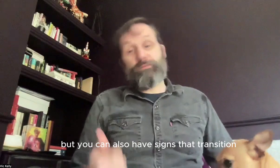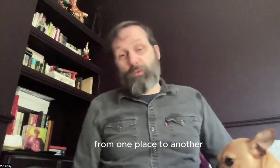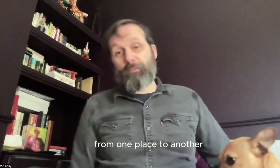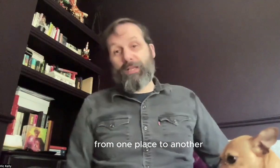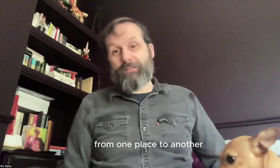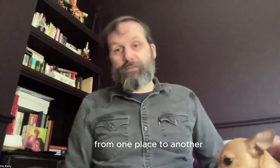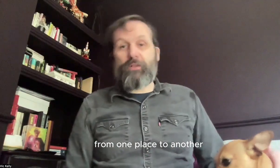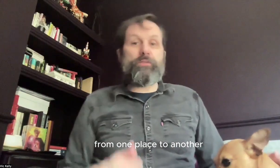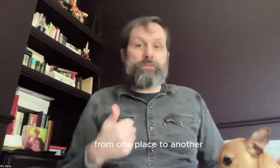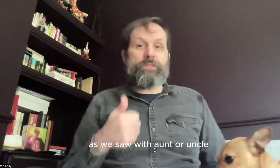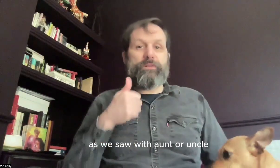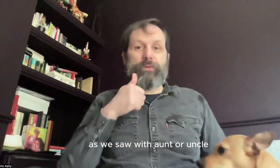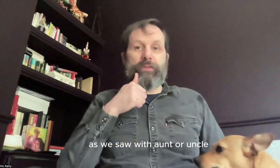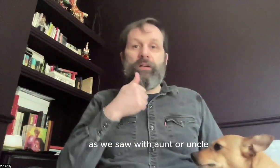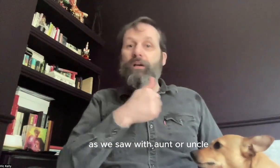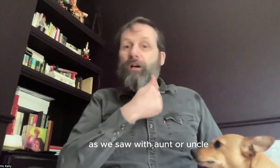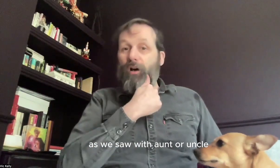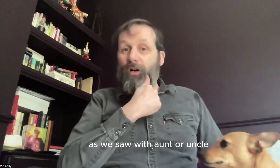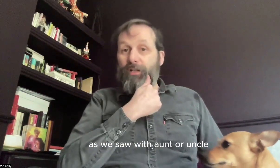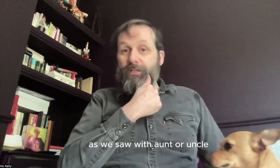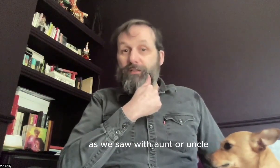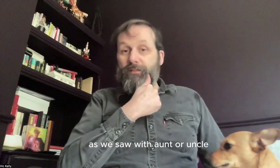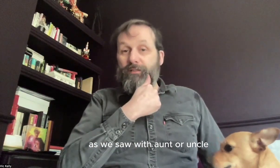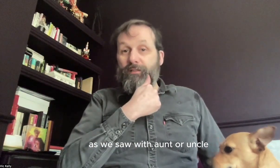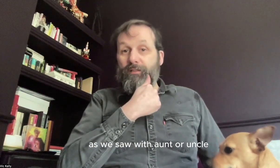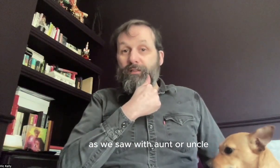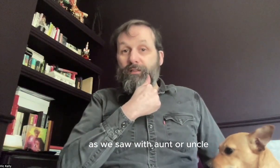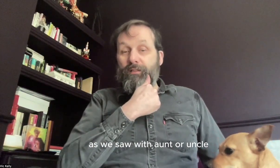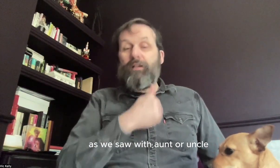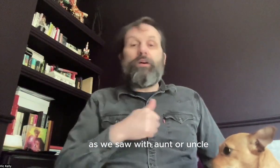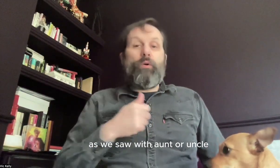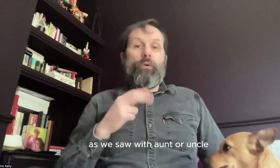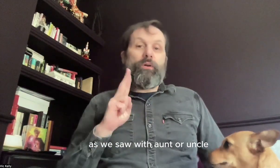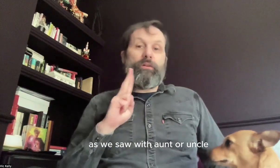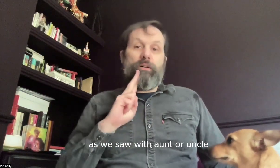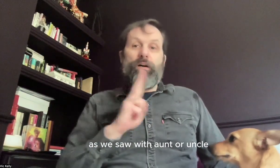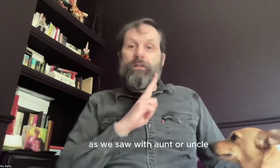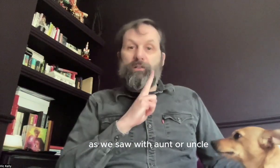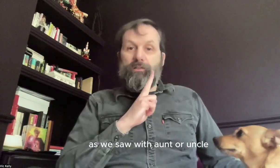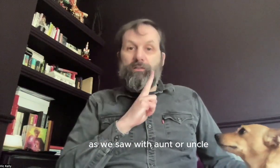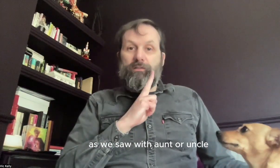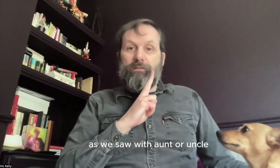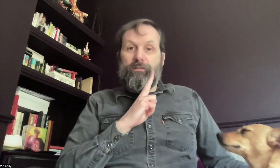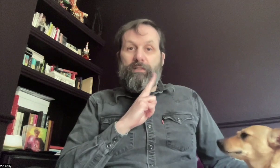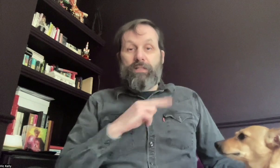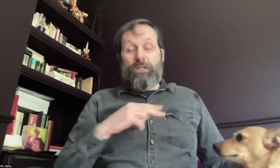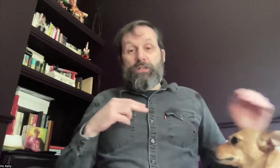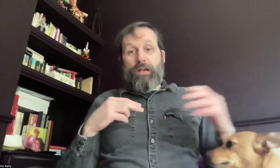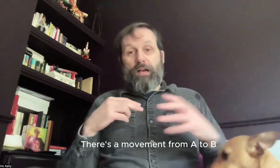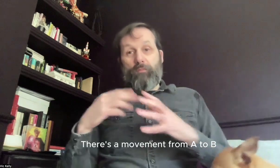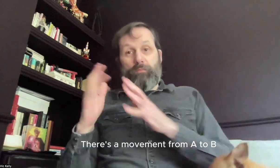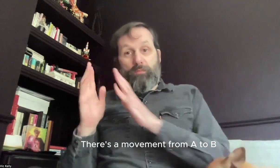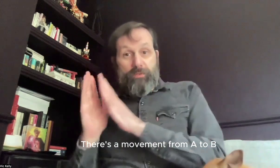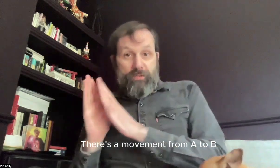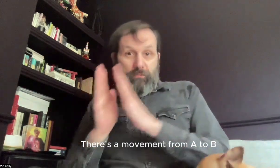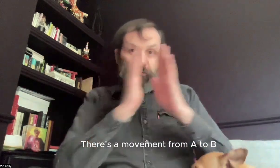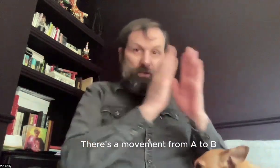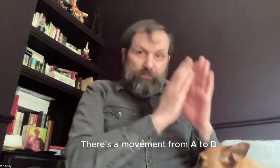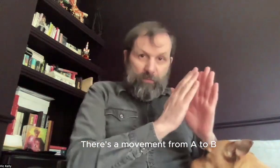from one place to another, as we saw with aunt or uncle. There's a movement from